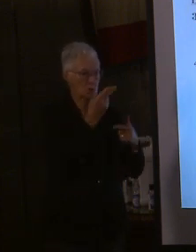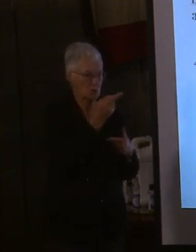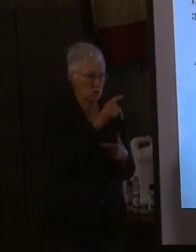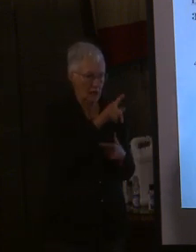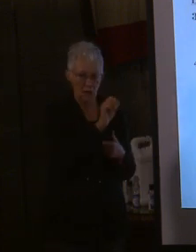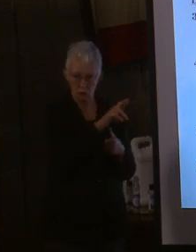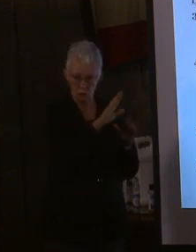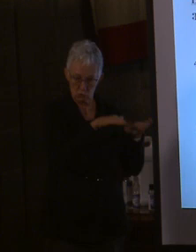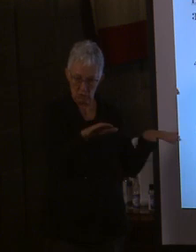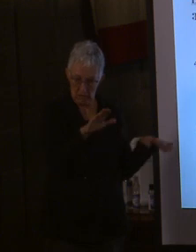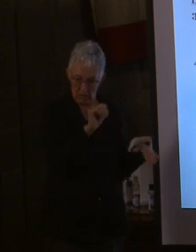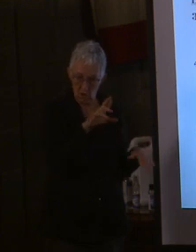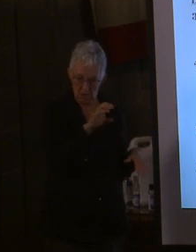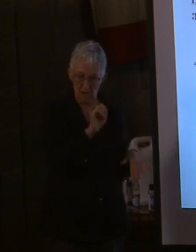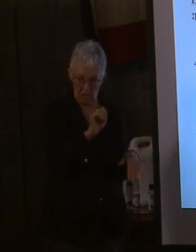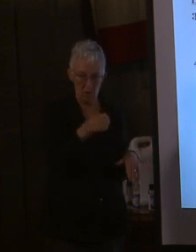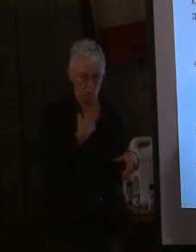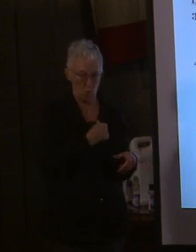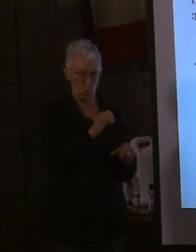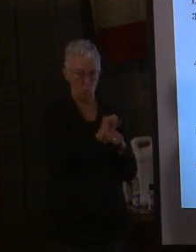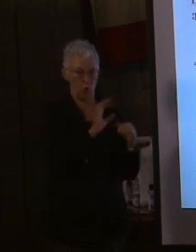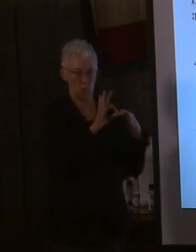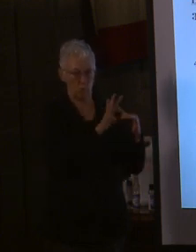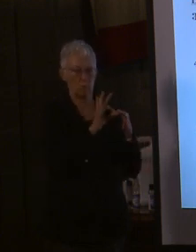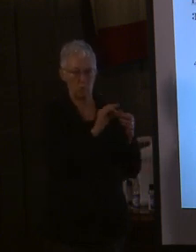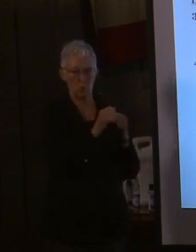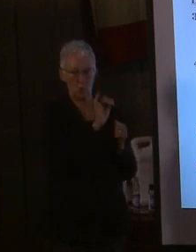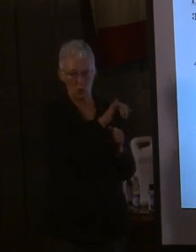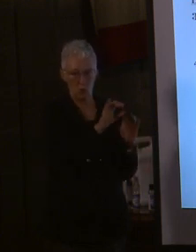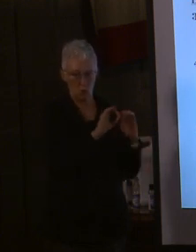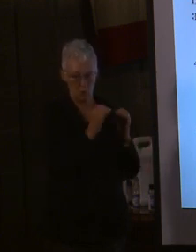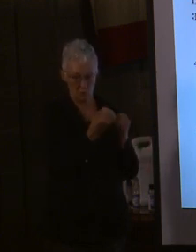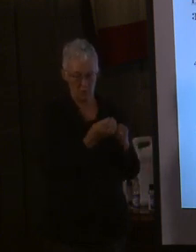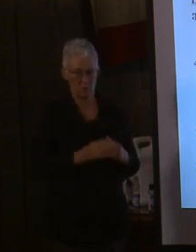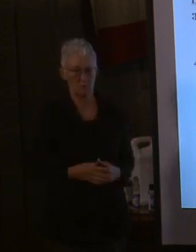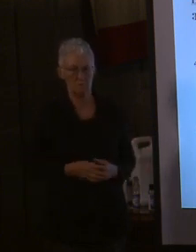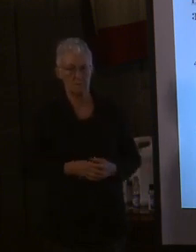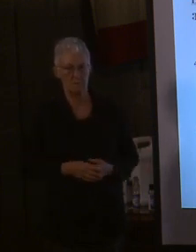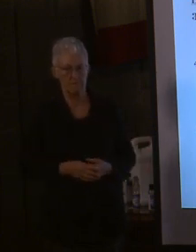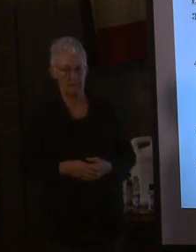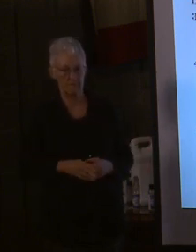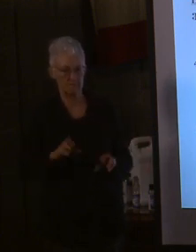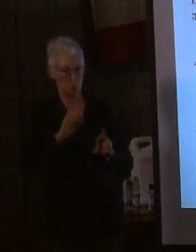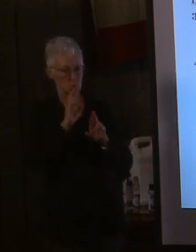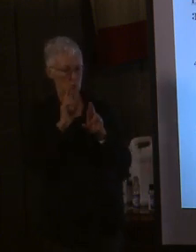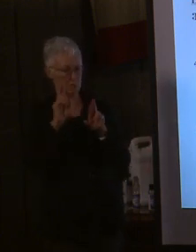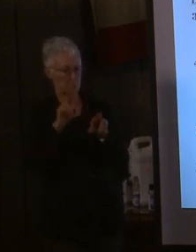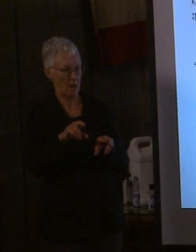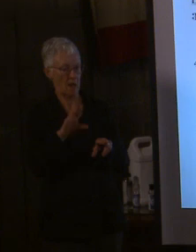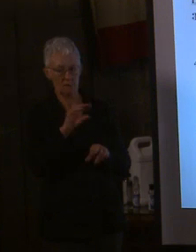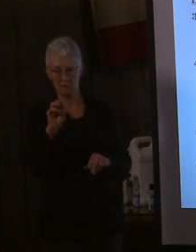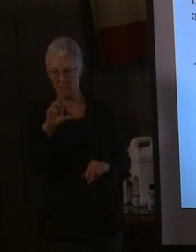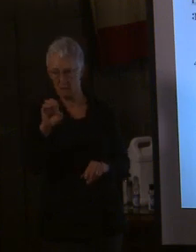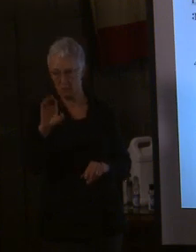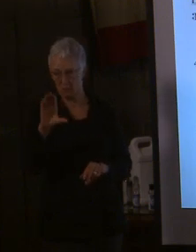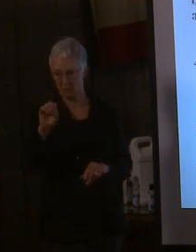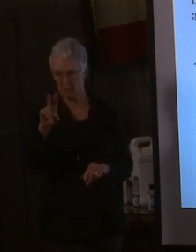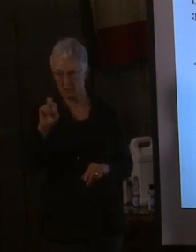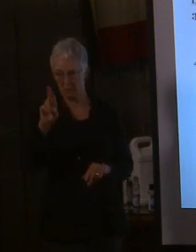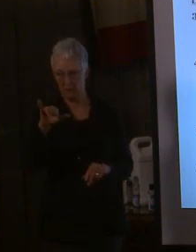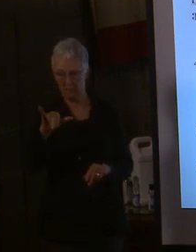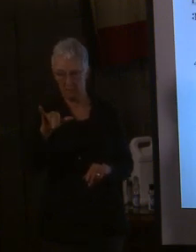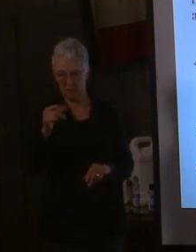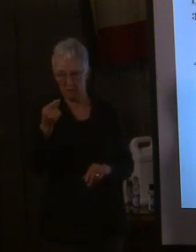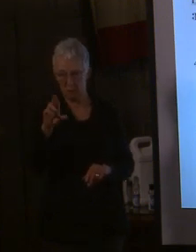other important services to Nebraskans. Response and recovery grants in the amount of $2.2